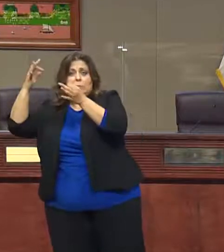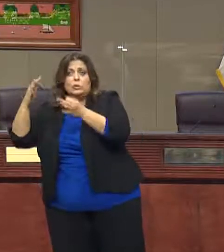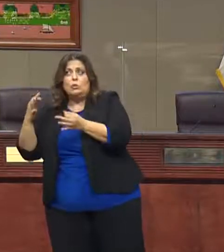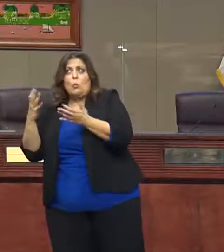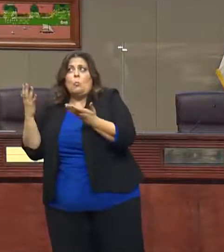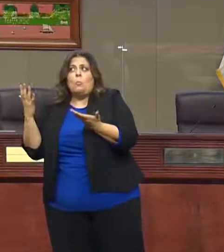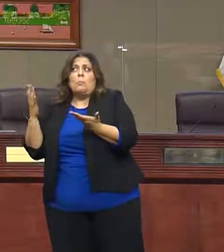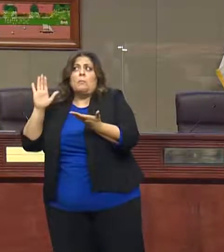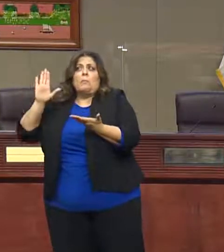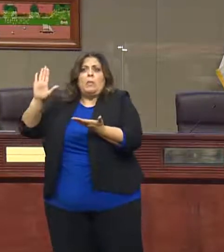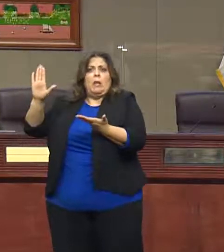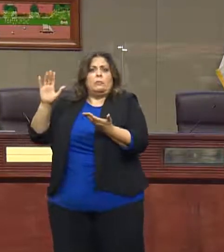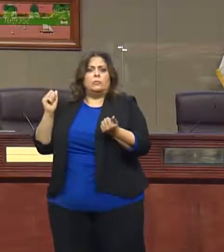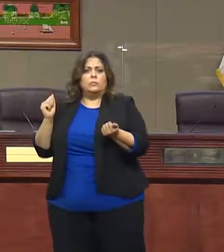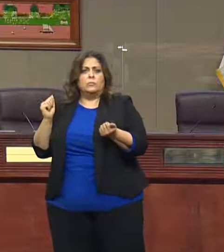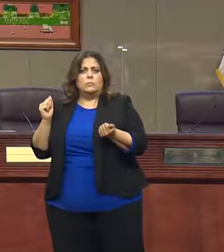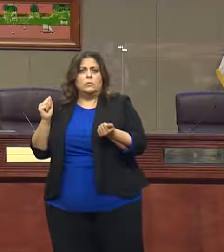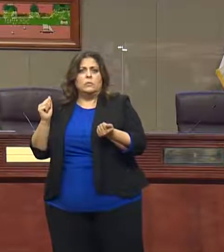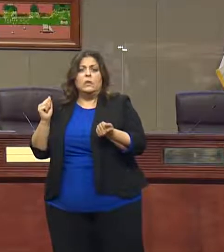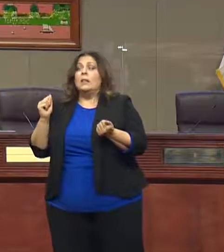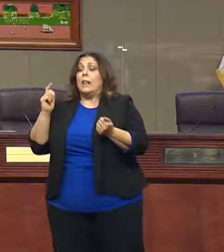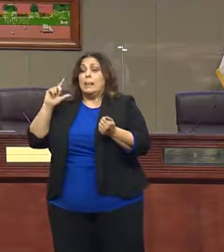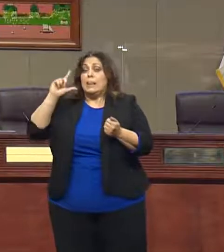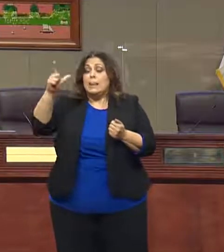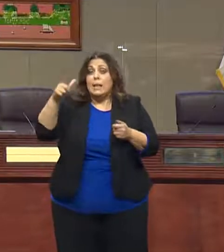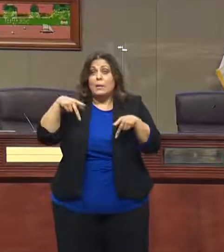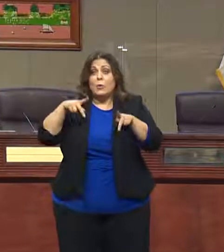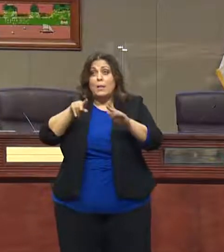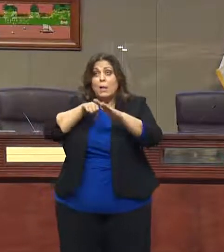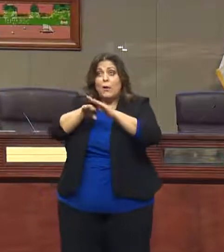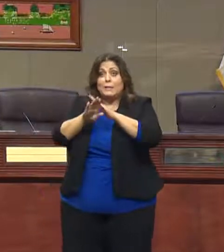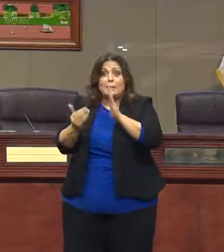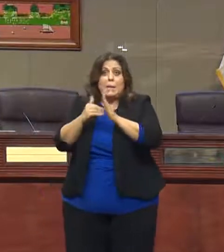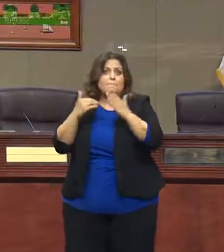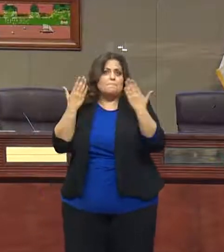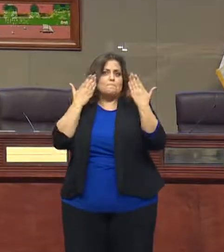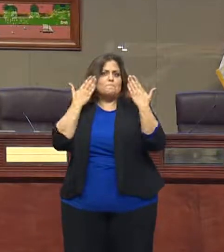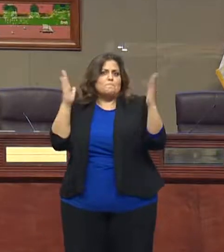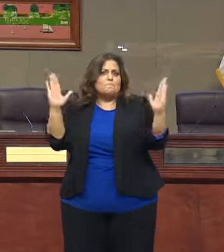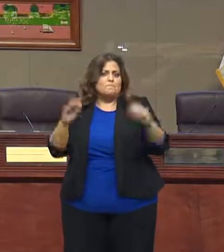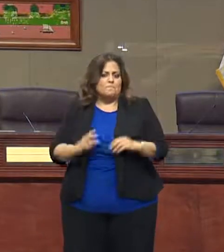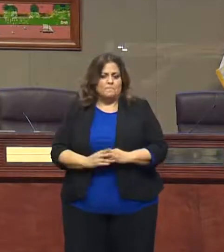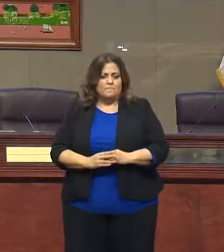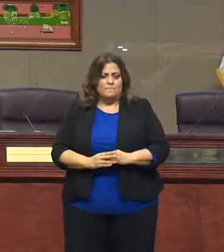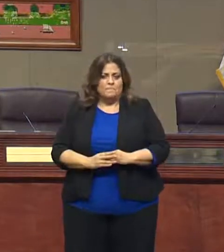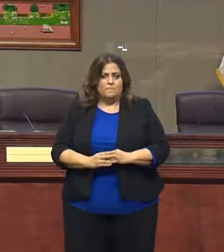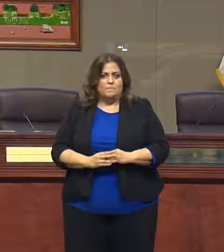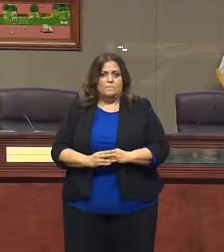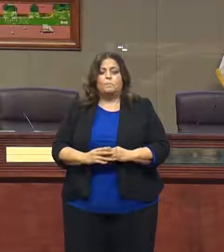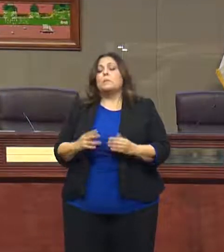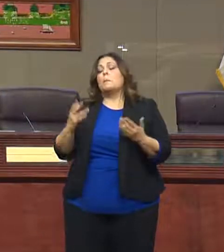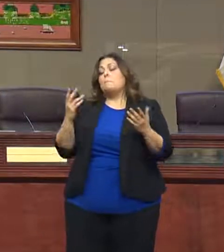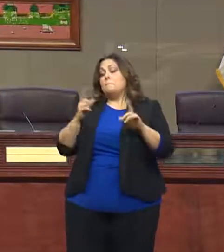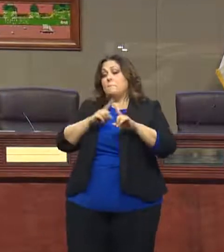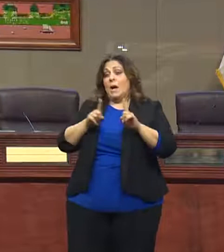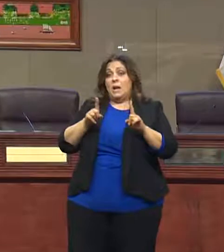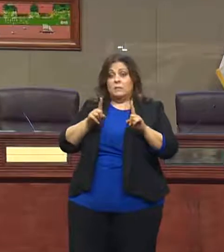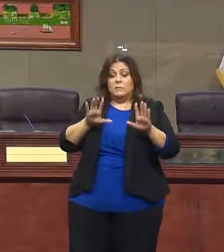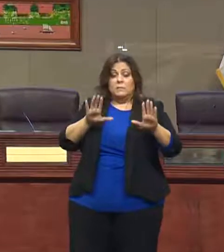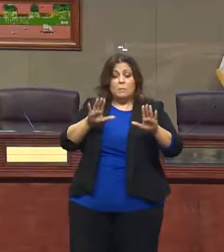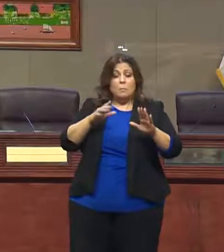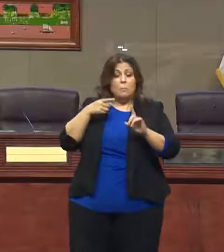us access again. So what I'm saying to you also is that whether we have access or